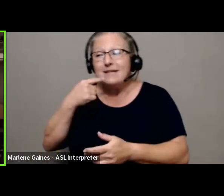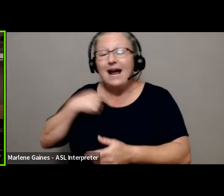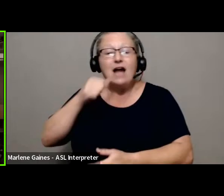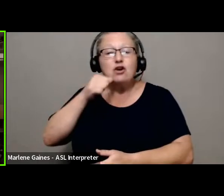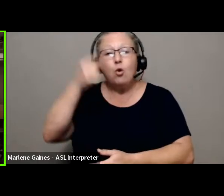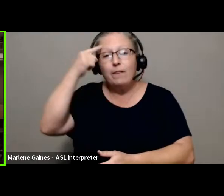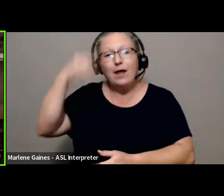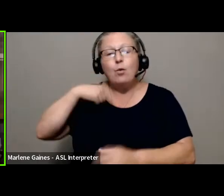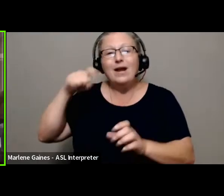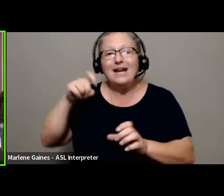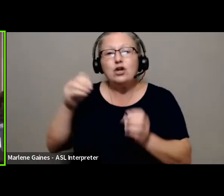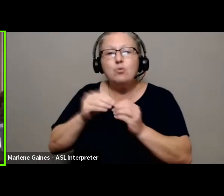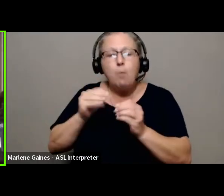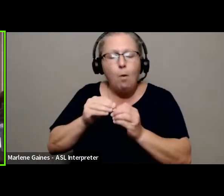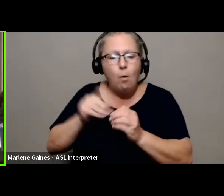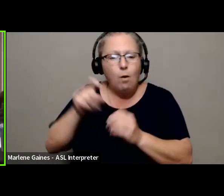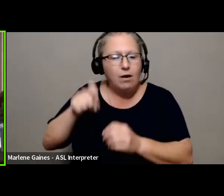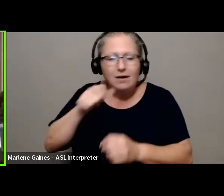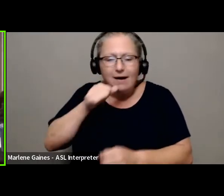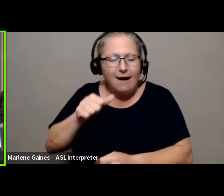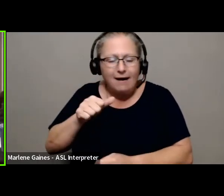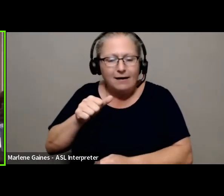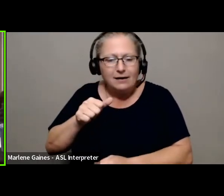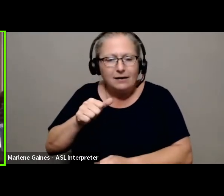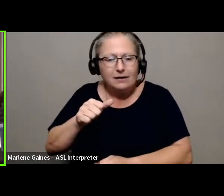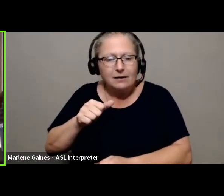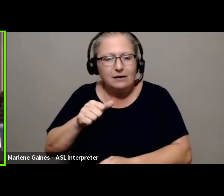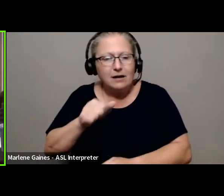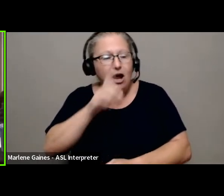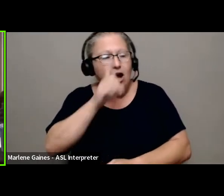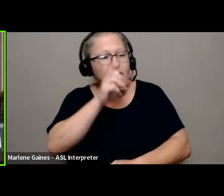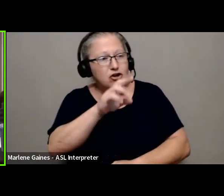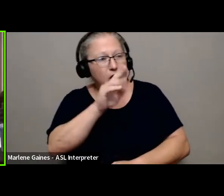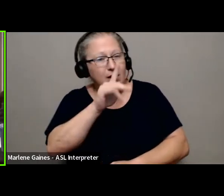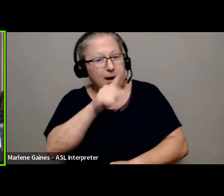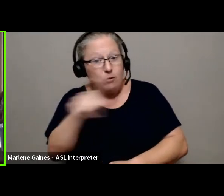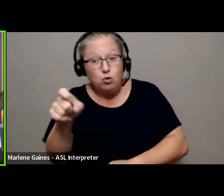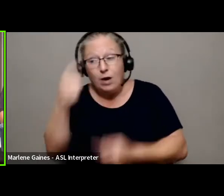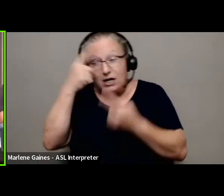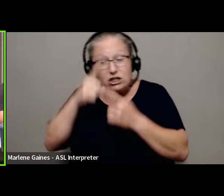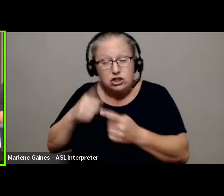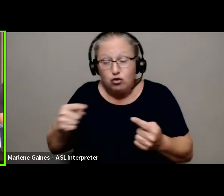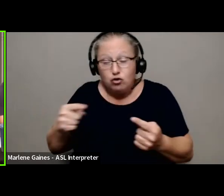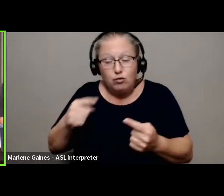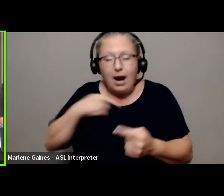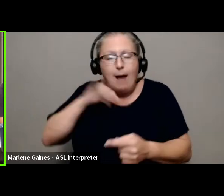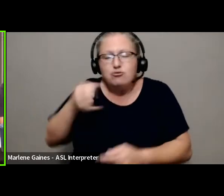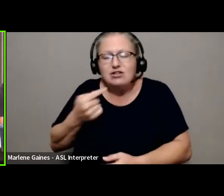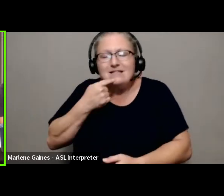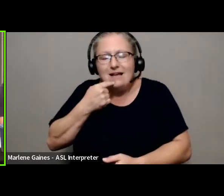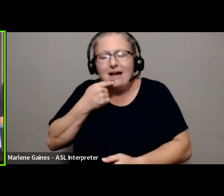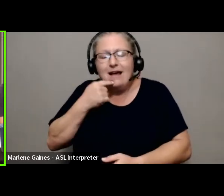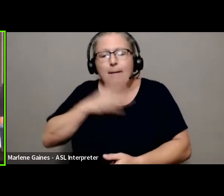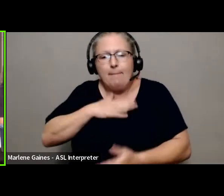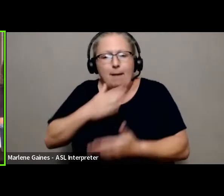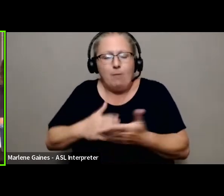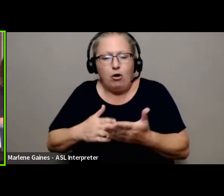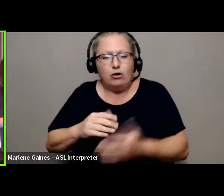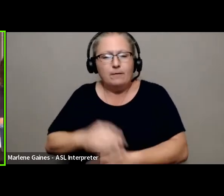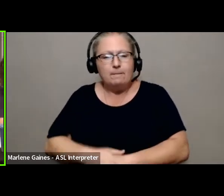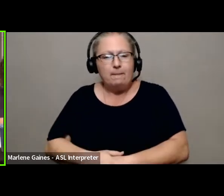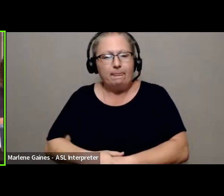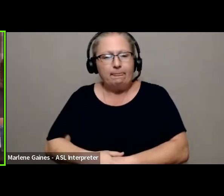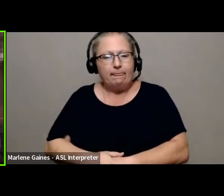we need to do it anymore. Dr. Kemke, you can disagree with me. I'm just saying my piece.